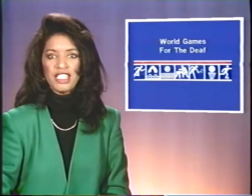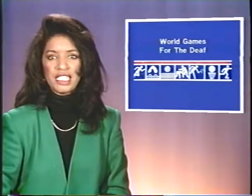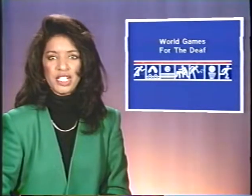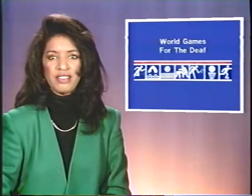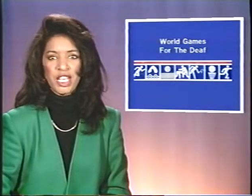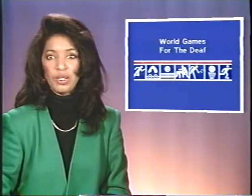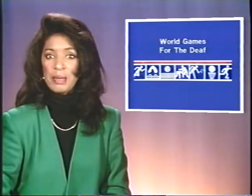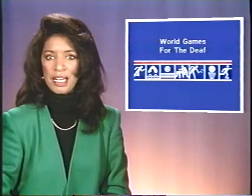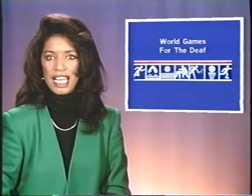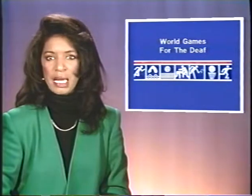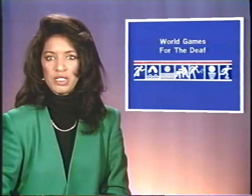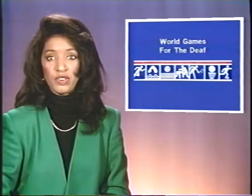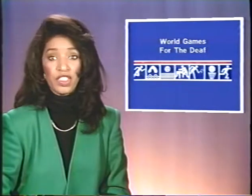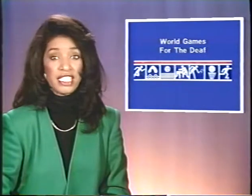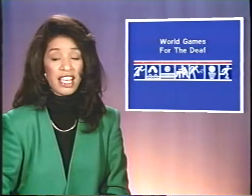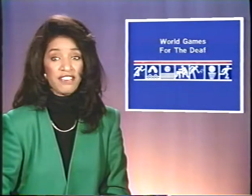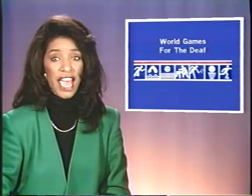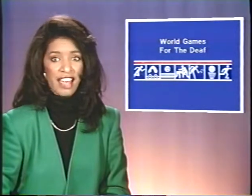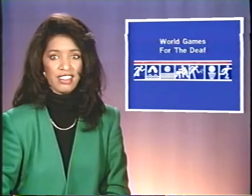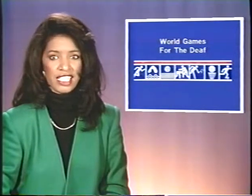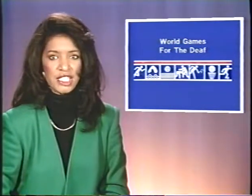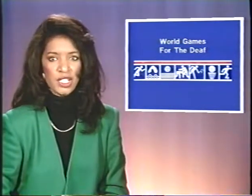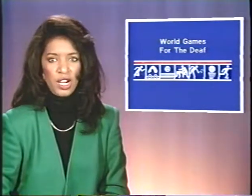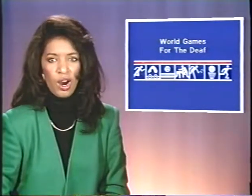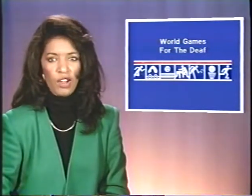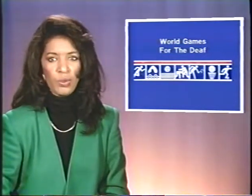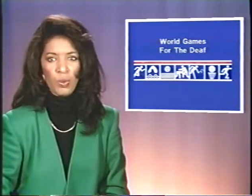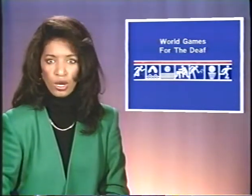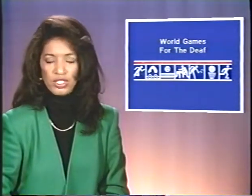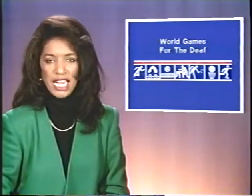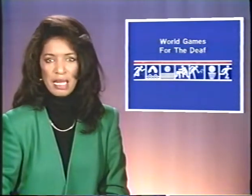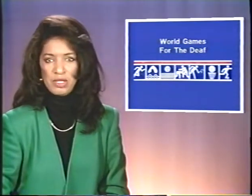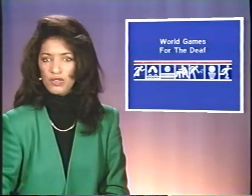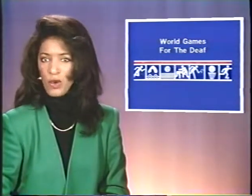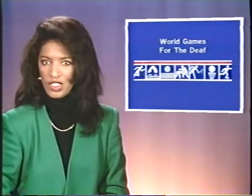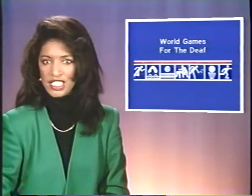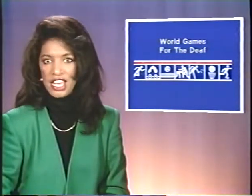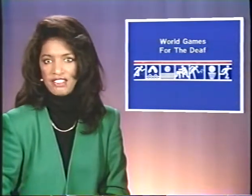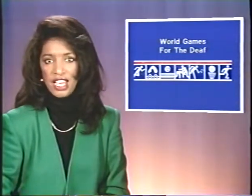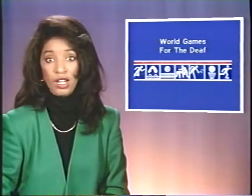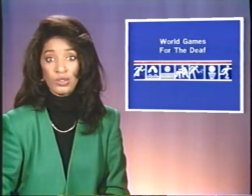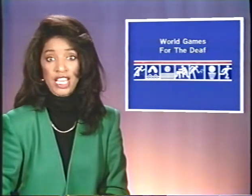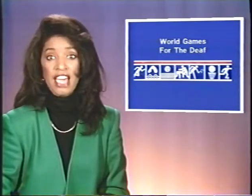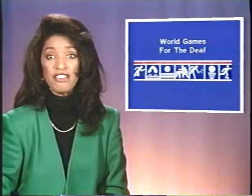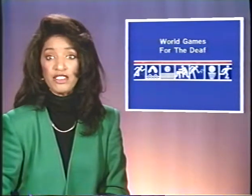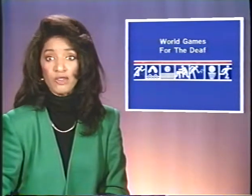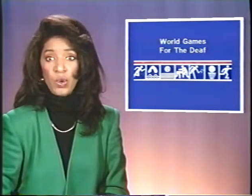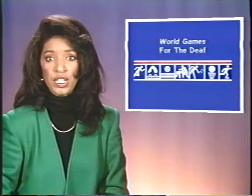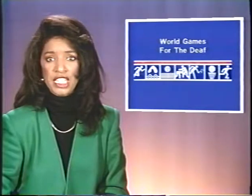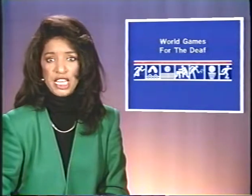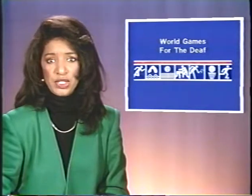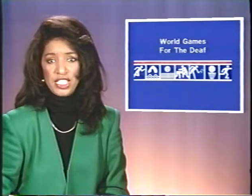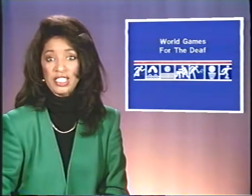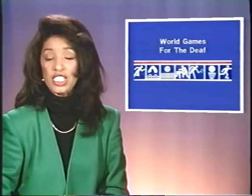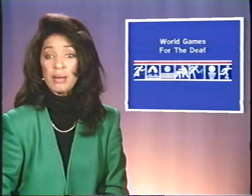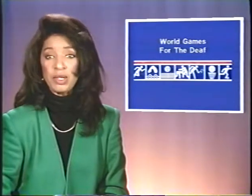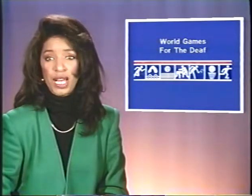equivalent of the Olympic Games for the deaf athlete are the World Games for the deaf, held every 4 years in summer and